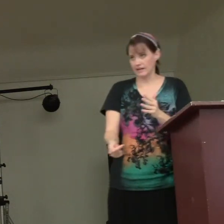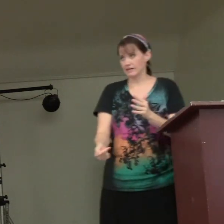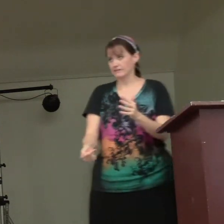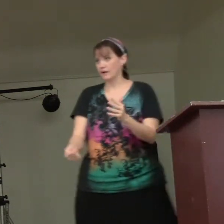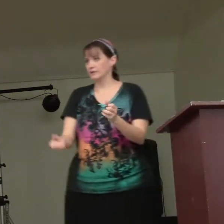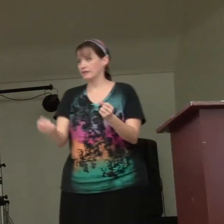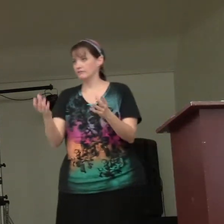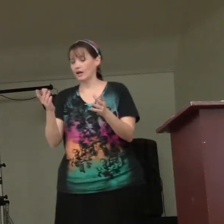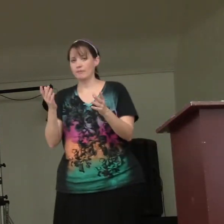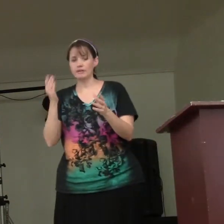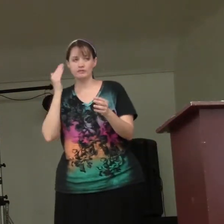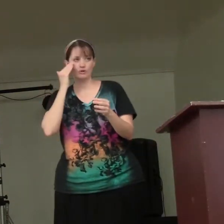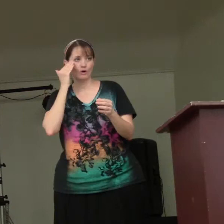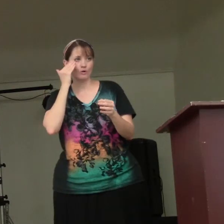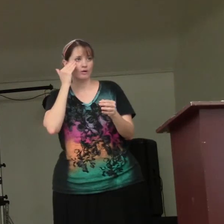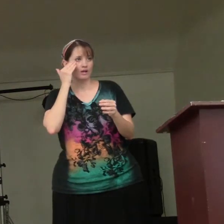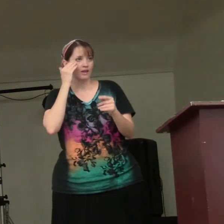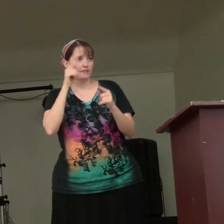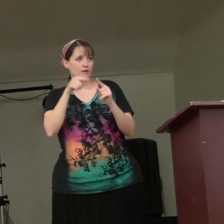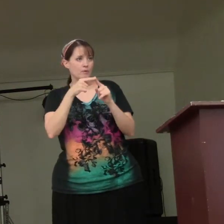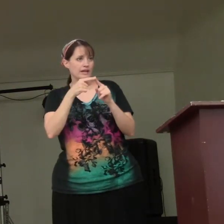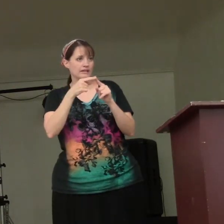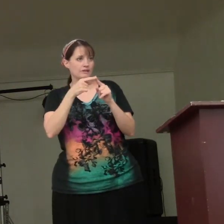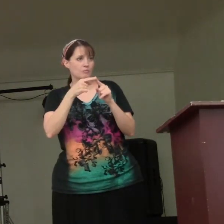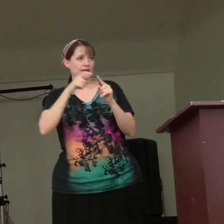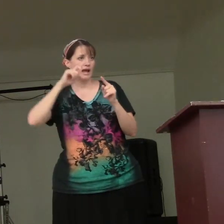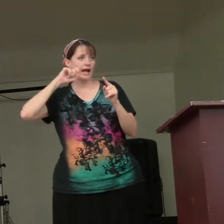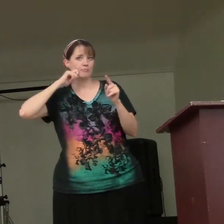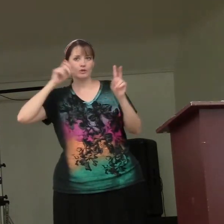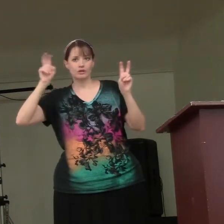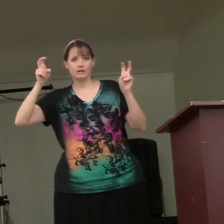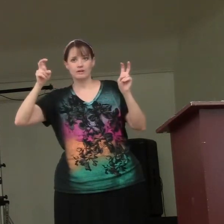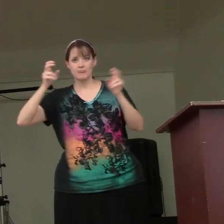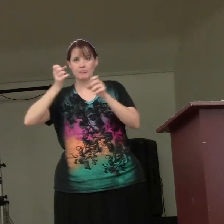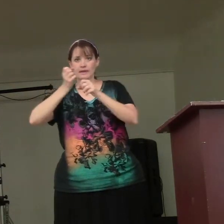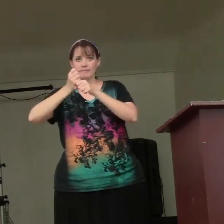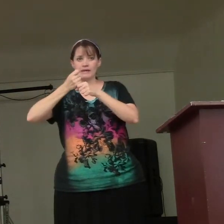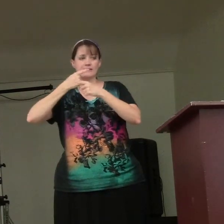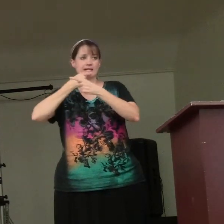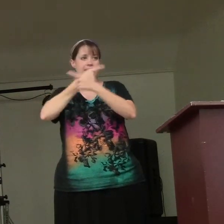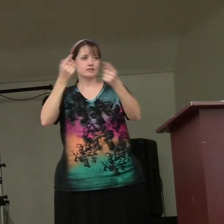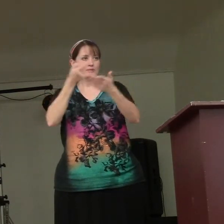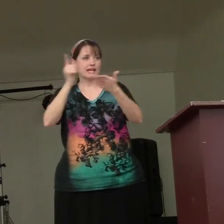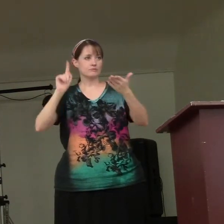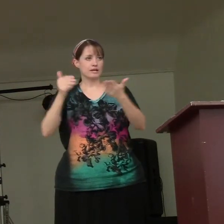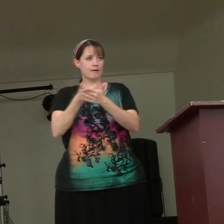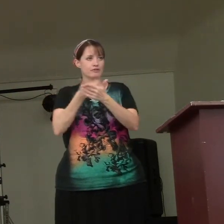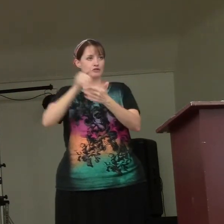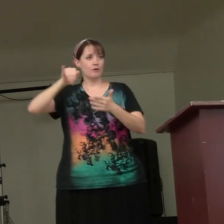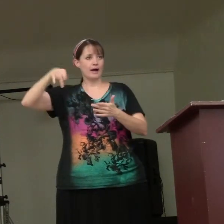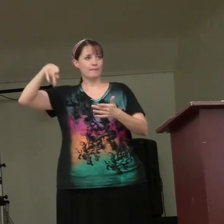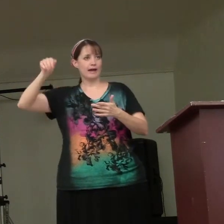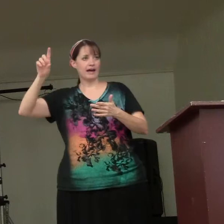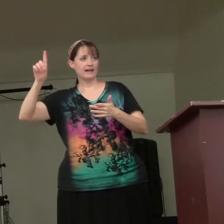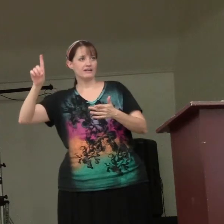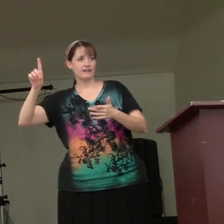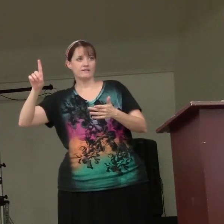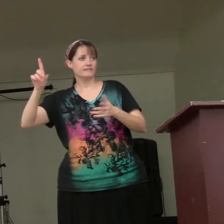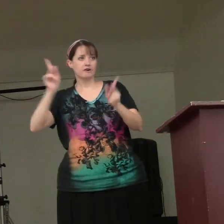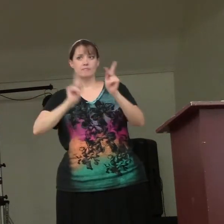things. How many of you know that when Apple made the announcement last week about the new iPad, that there are